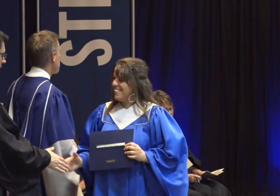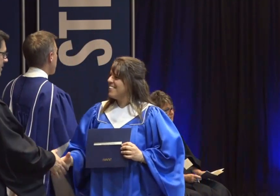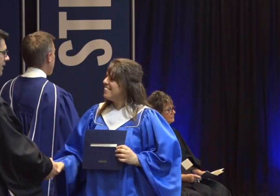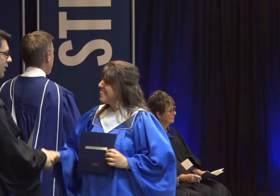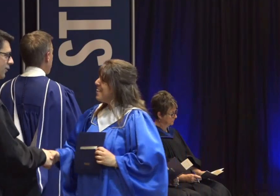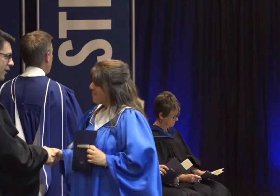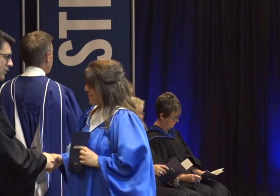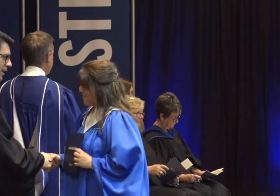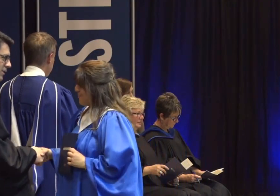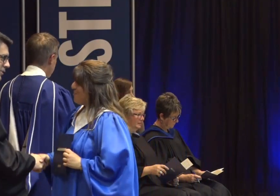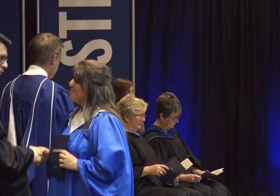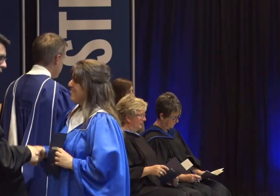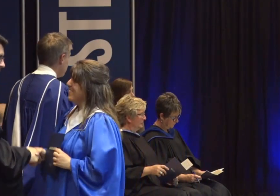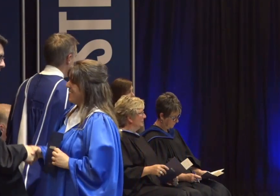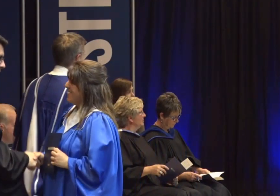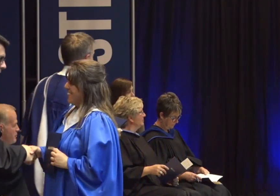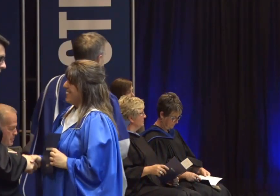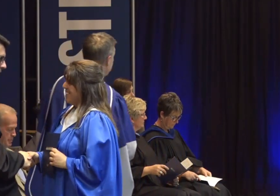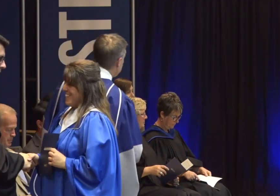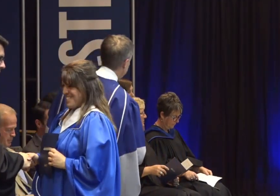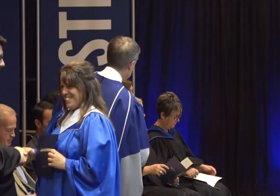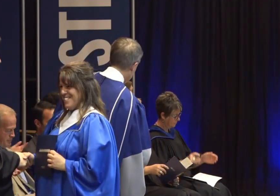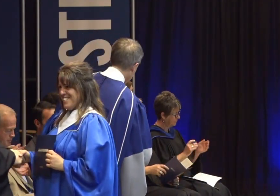Kyle Oikel, honors.